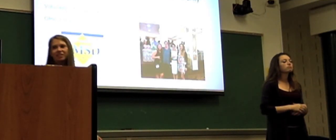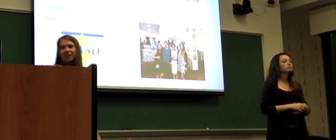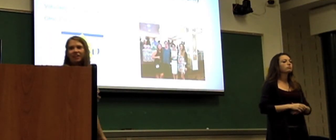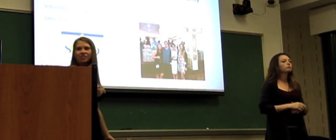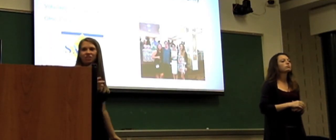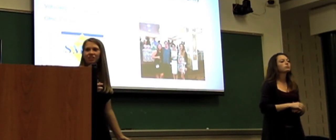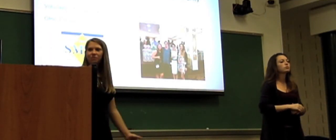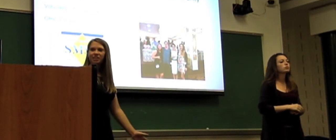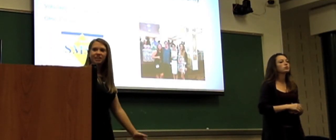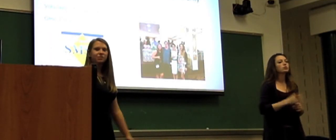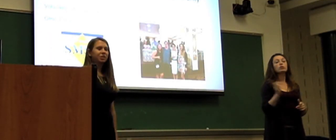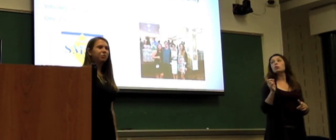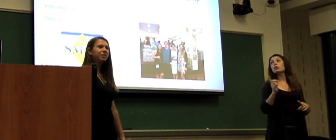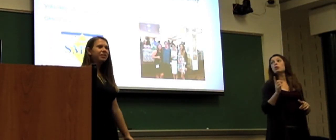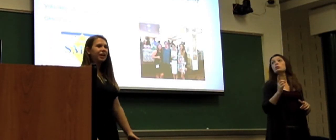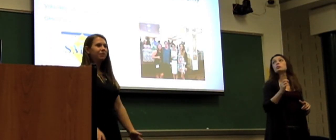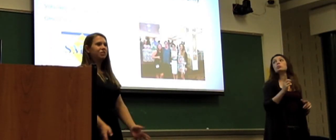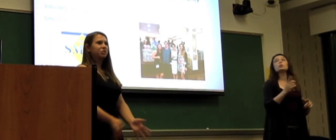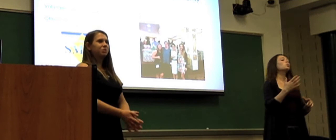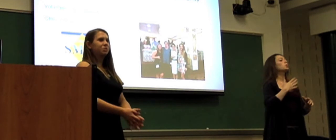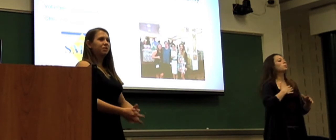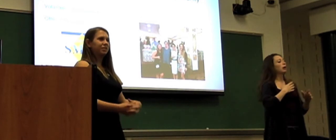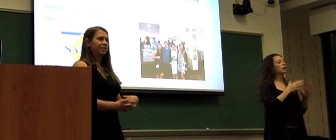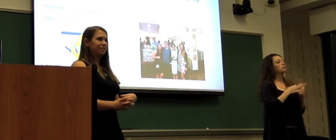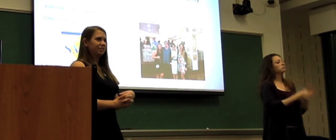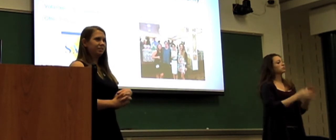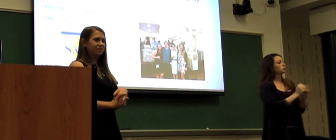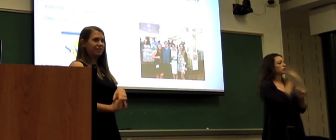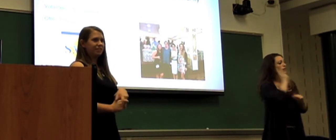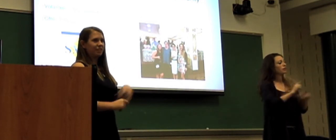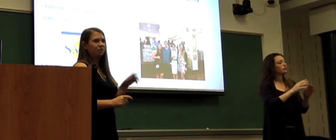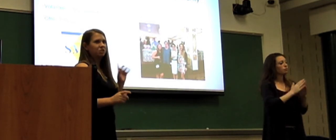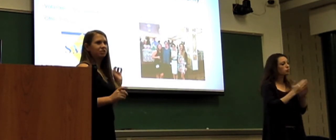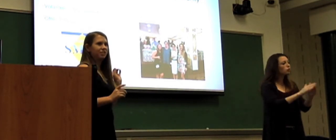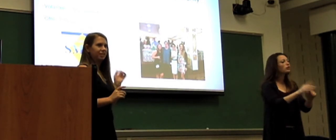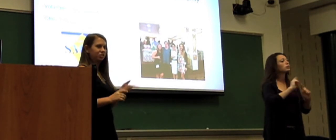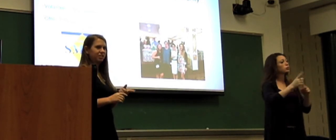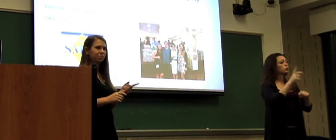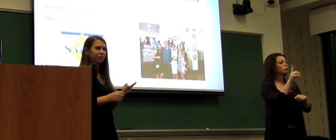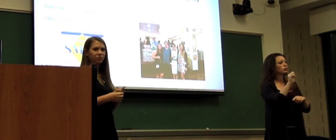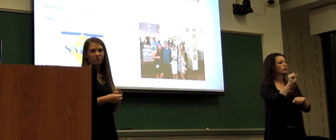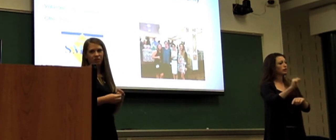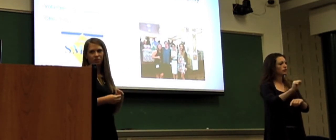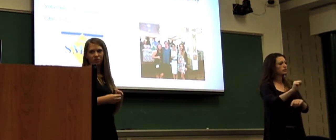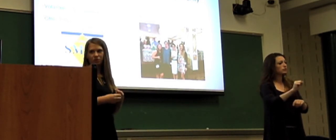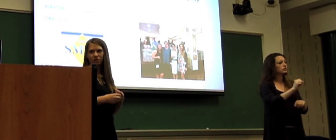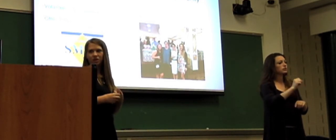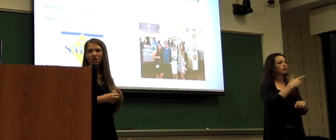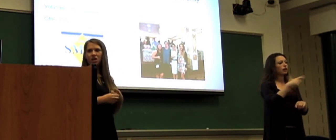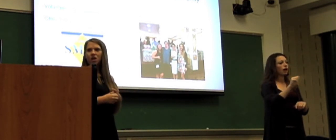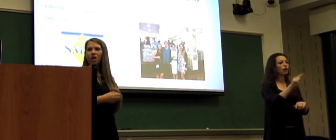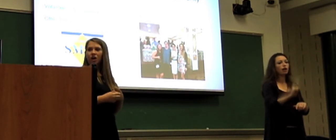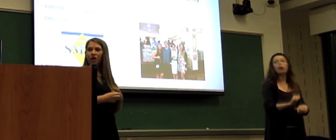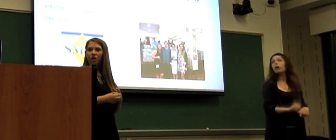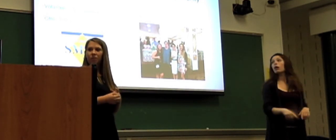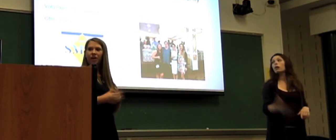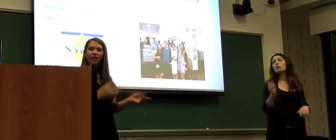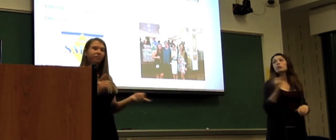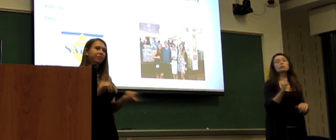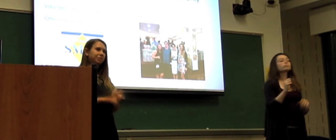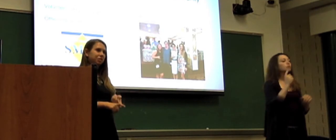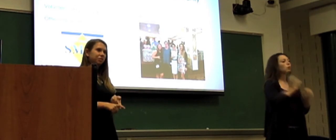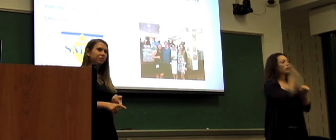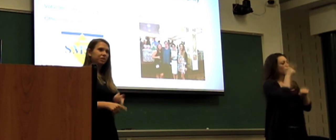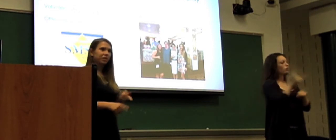How did I strengthen my ties with the community? I went to the DAS Gala, which is the agency in Buffalo that I work for.